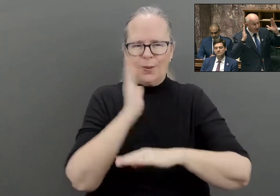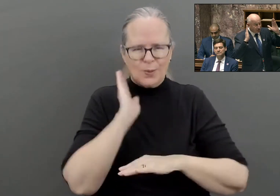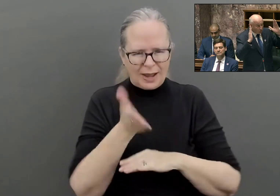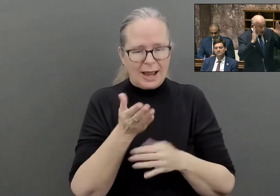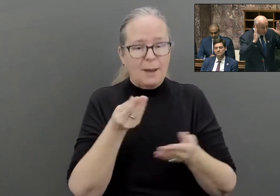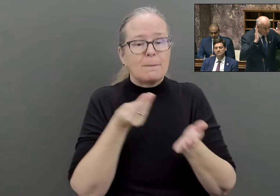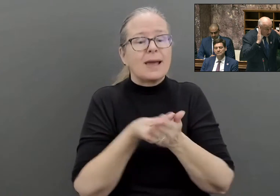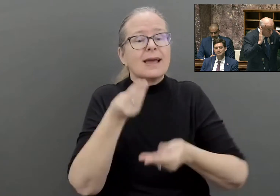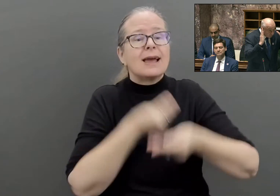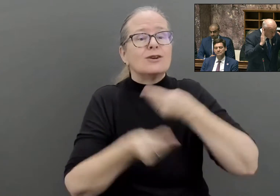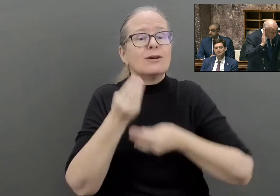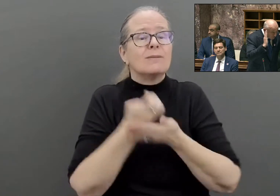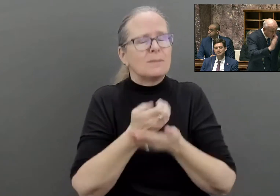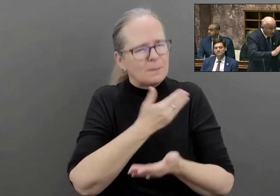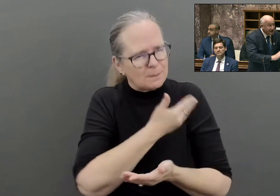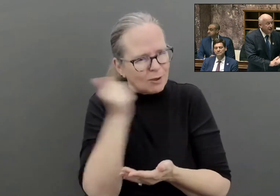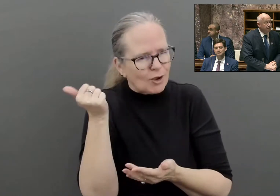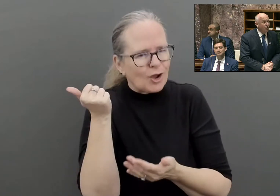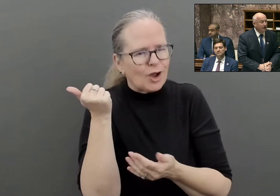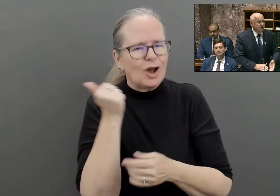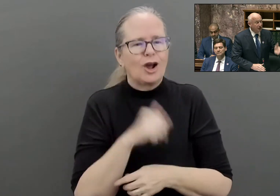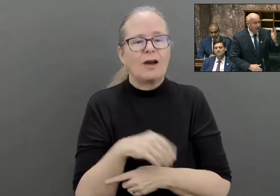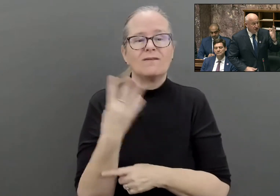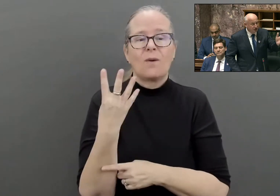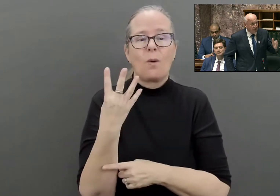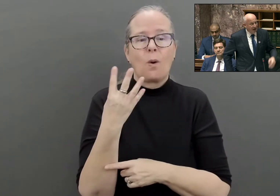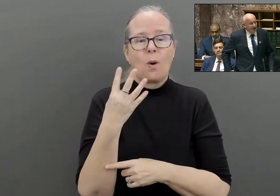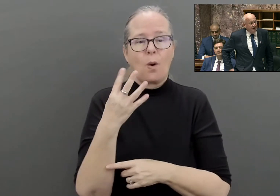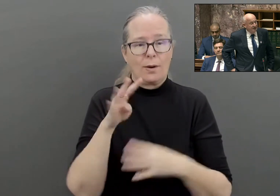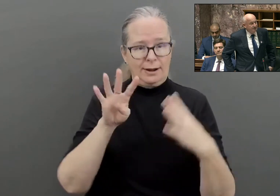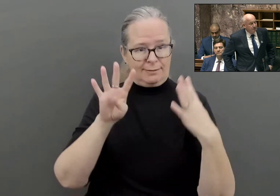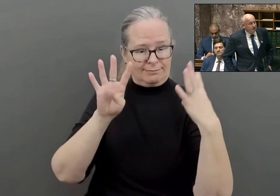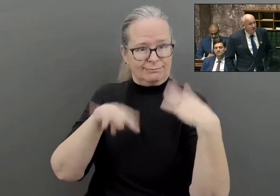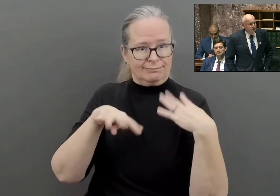going to have transit for it. But